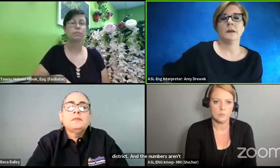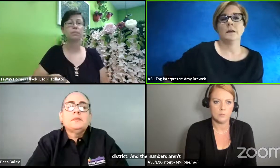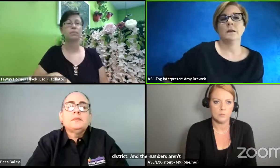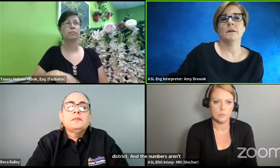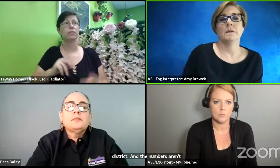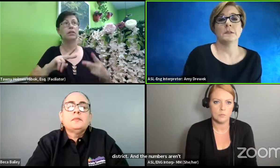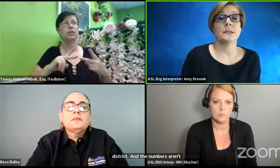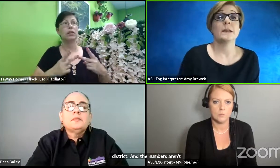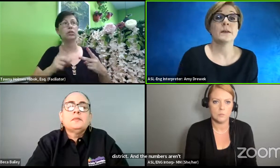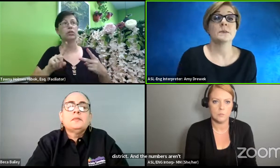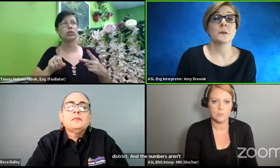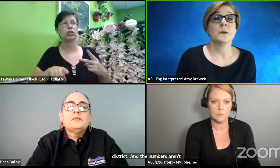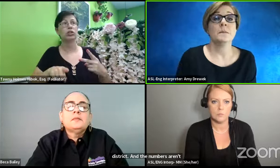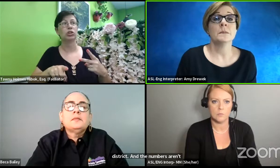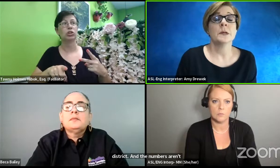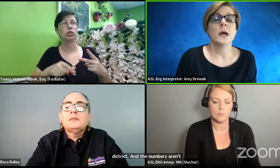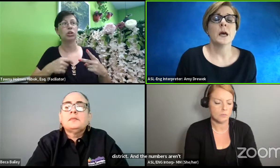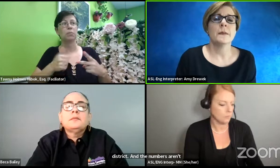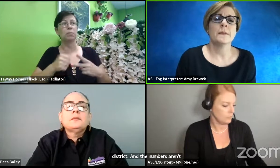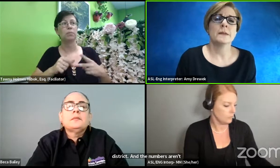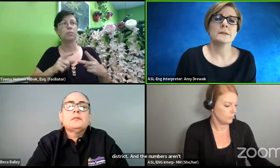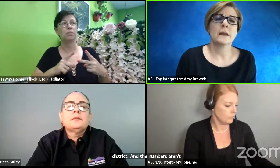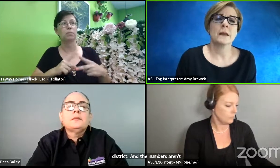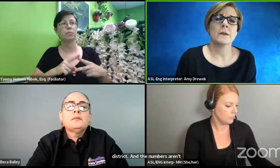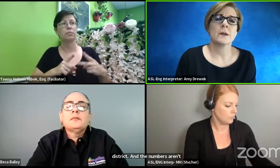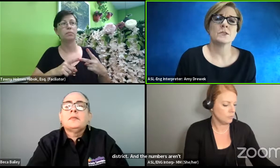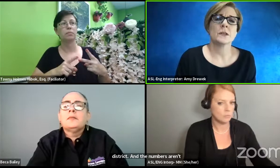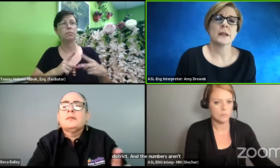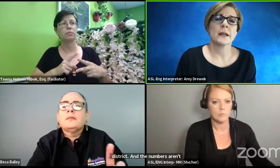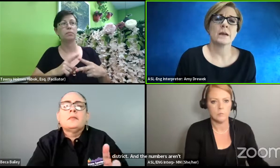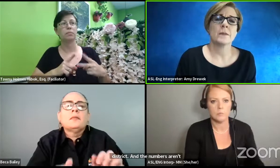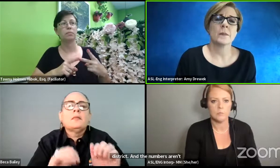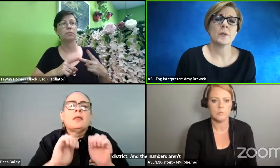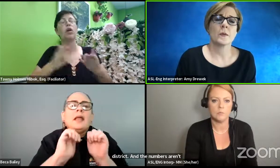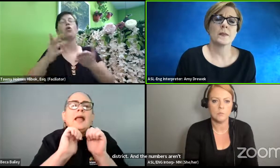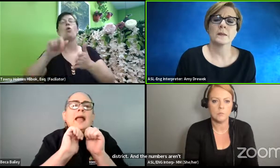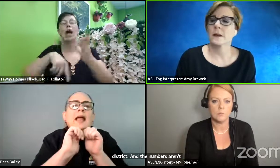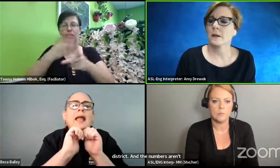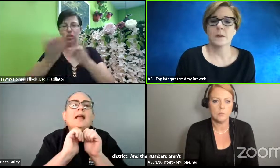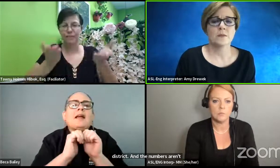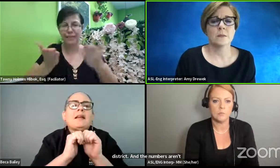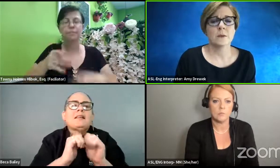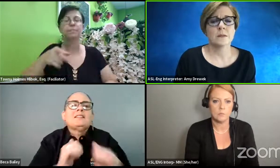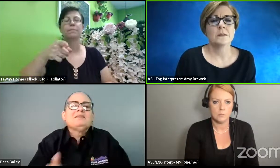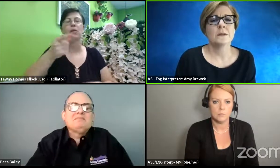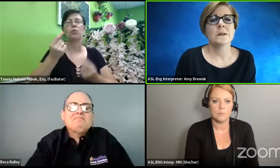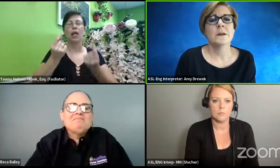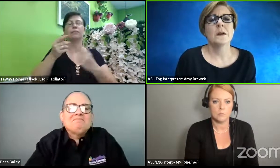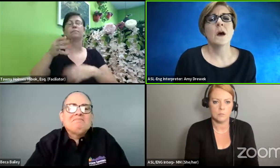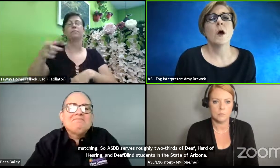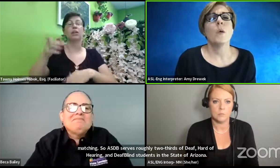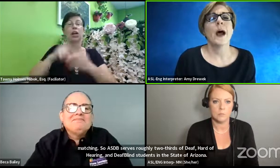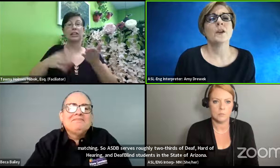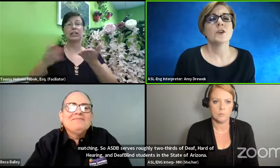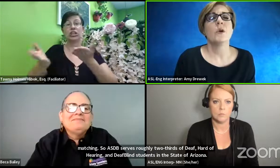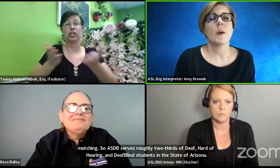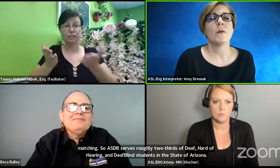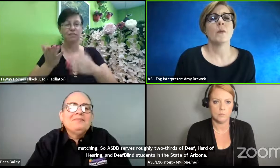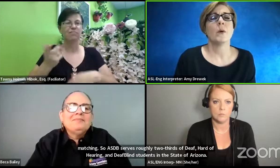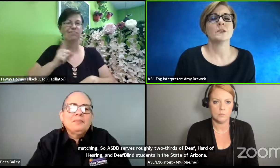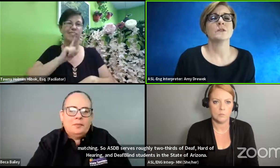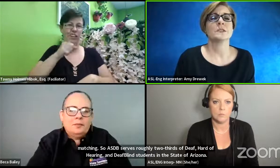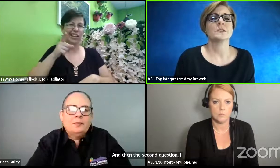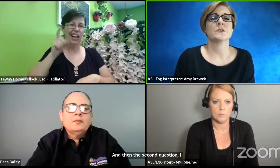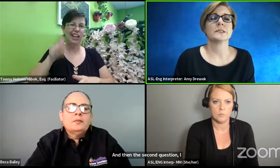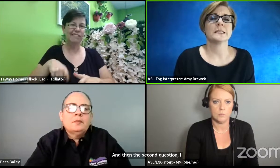in the state of Arizona. And then the second question, I can't remember what the second question was. Oh, how do you